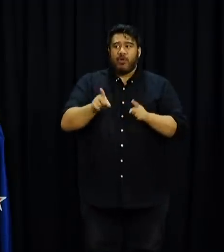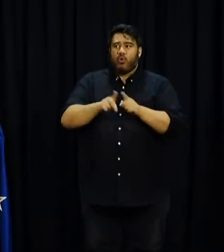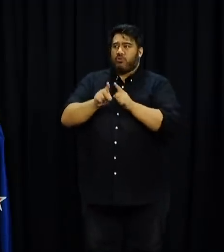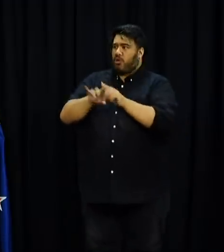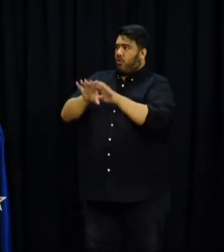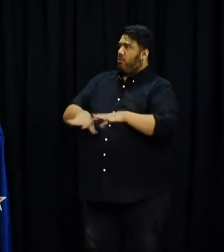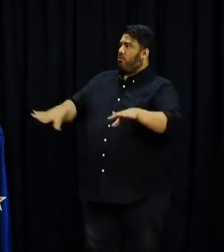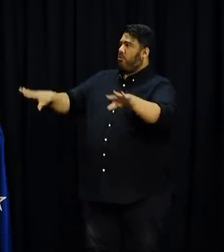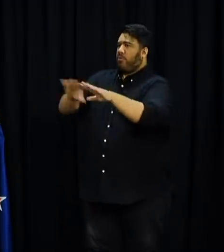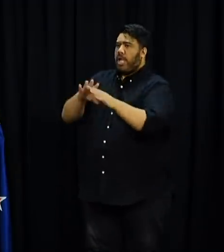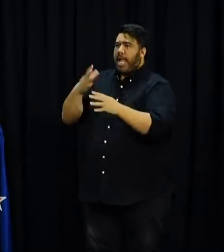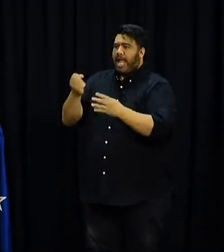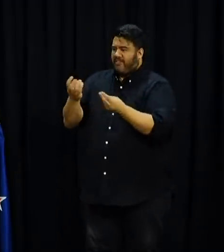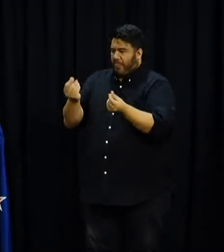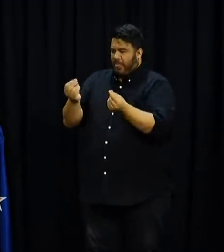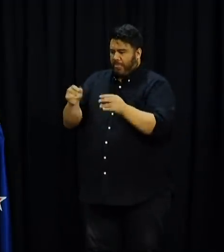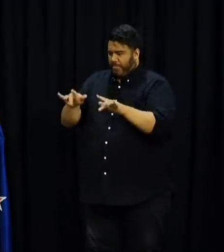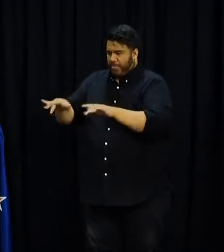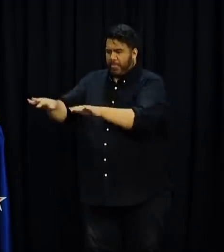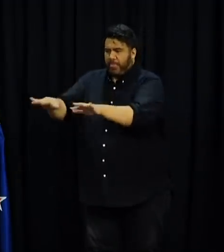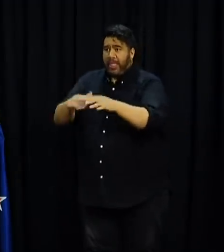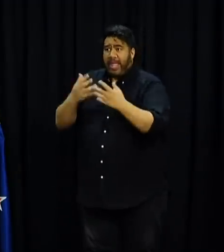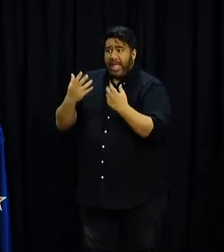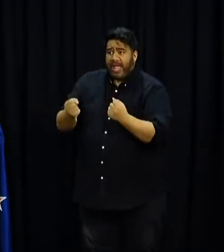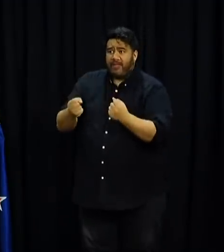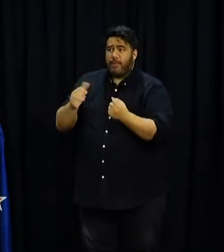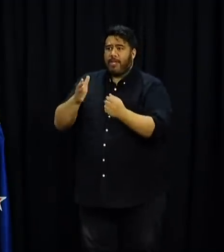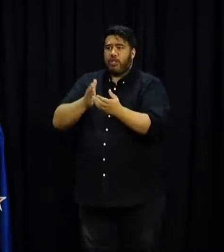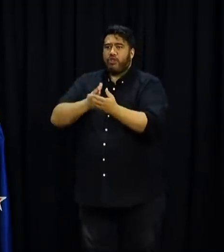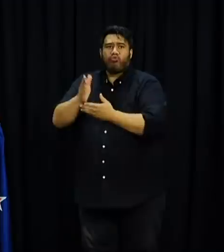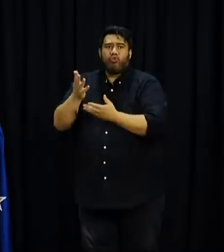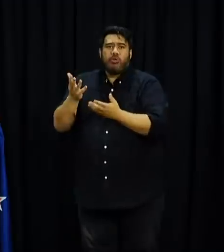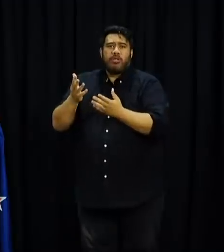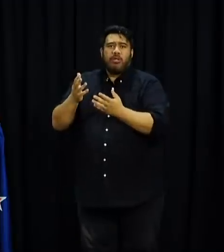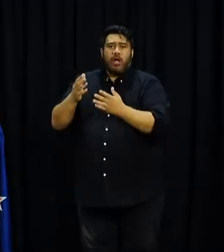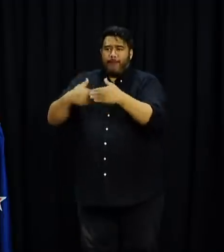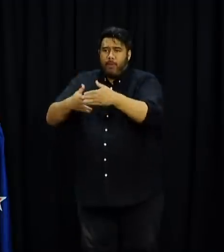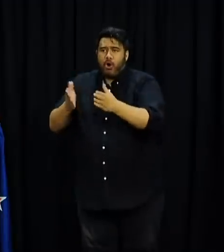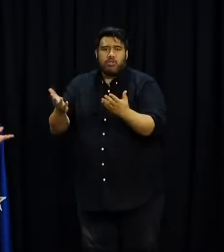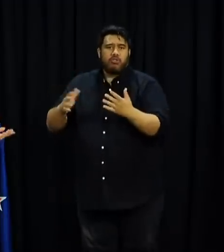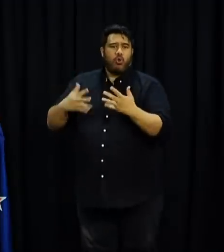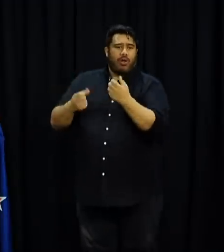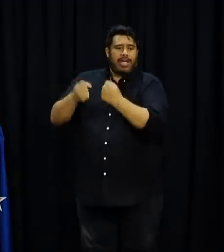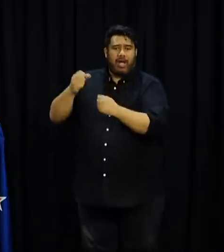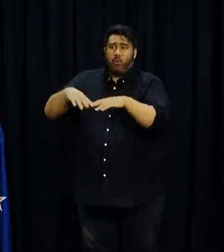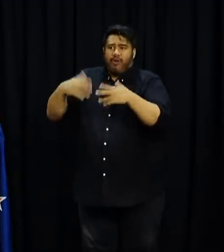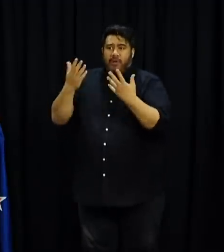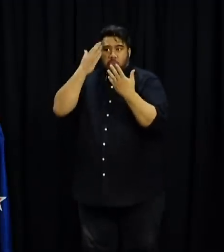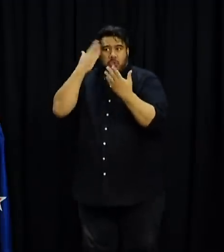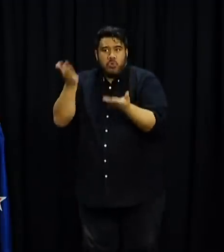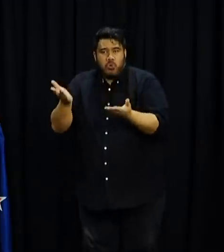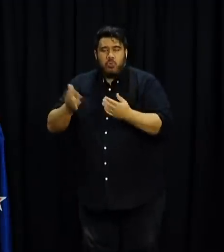whether or not there's been something to do with freight or so on that has played a role here as well.